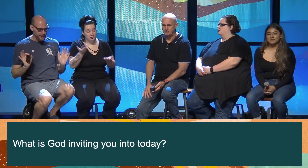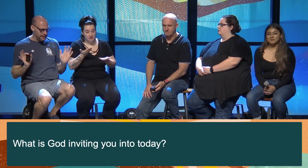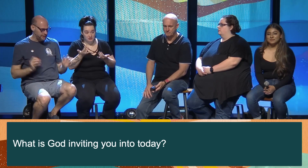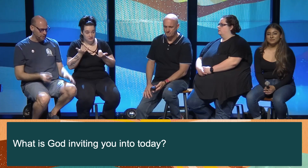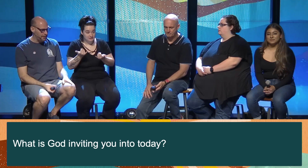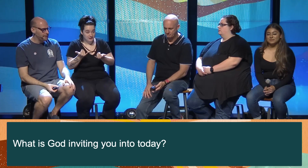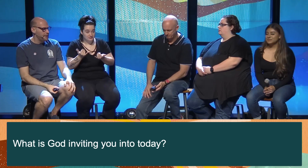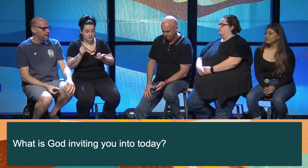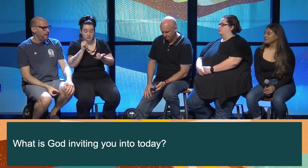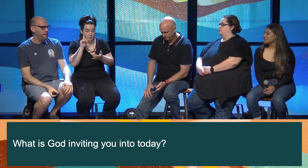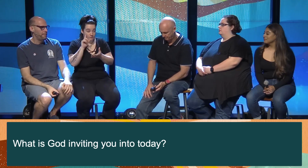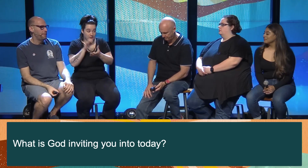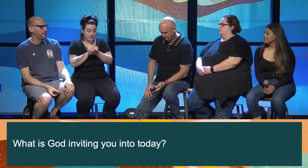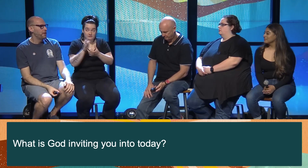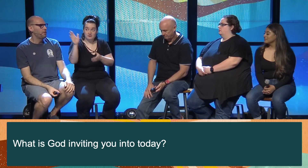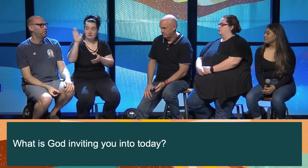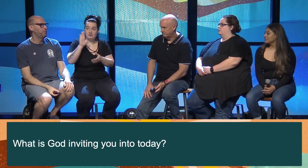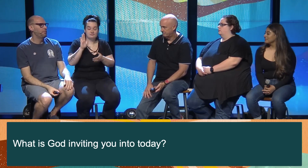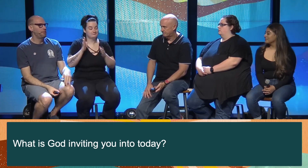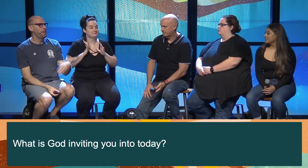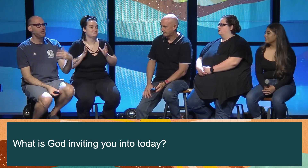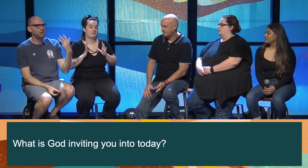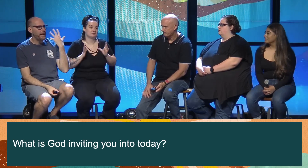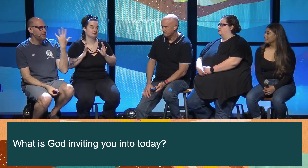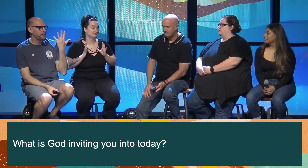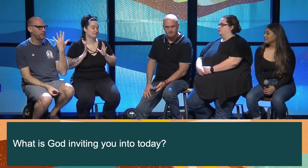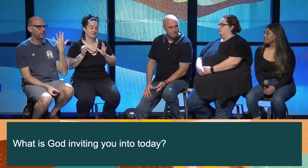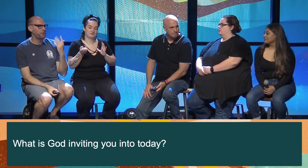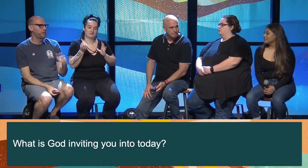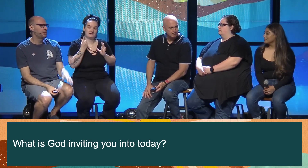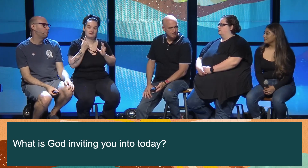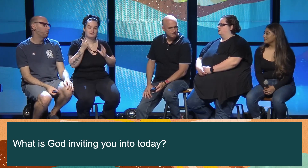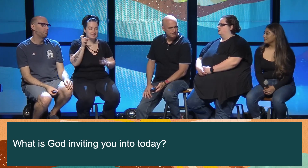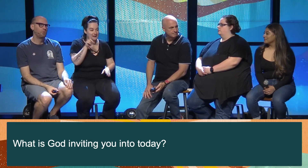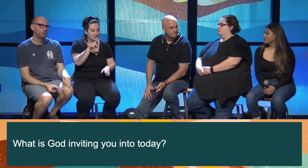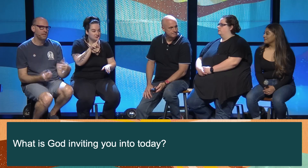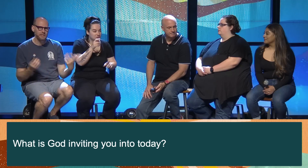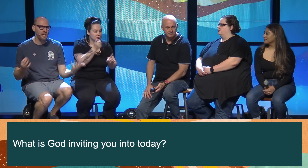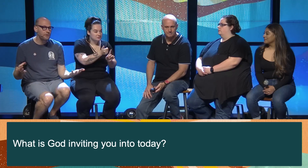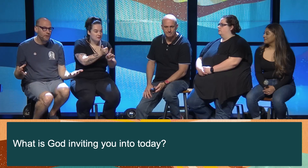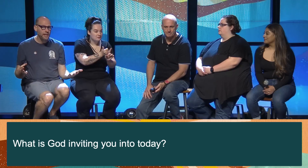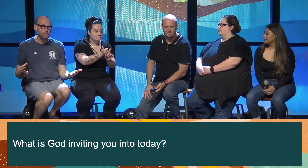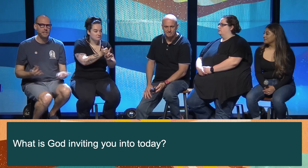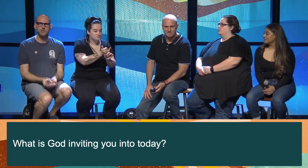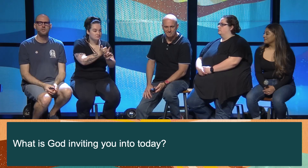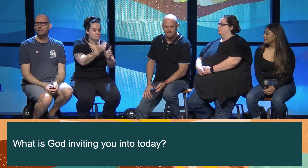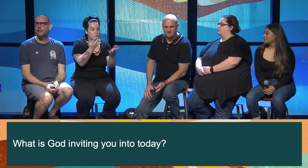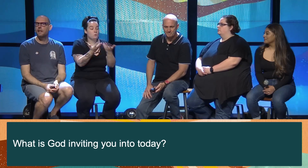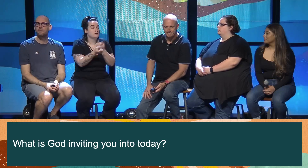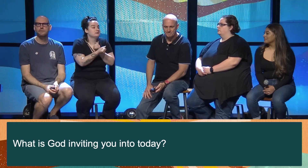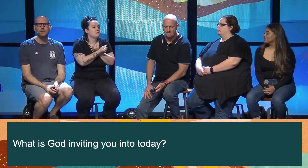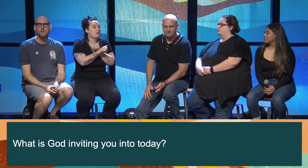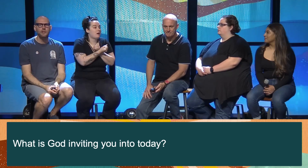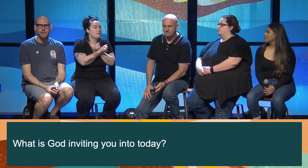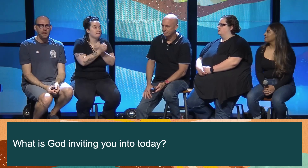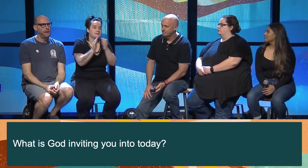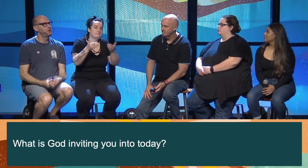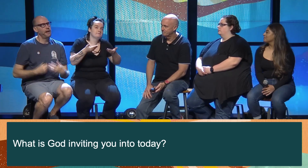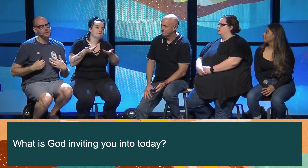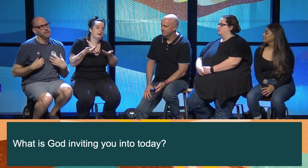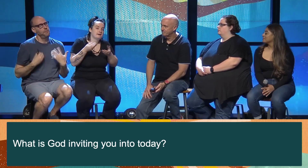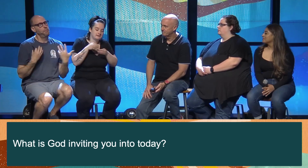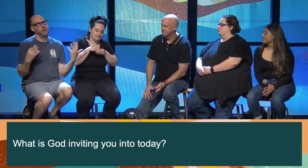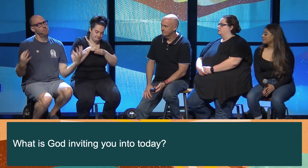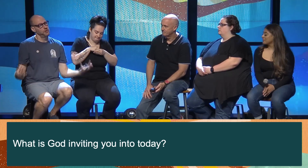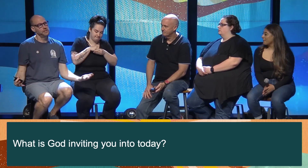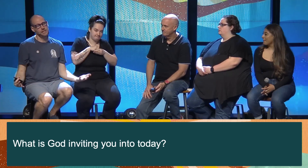those days as well. But maybe you could ask yourself the question, what is love inviting me into today? I'm